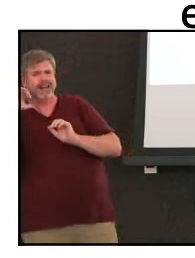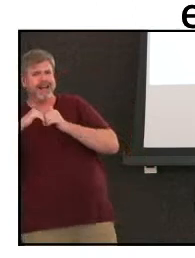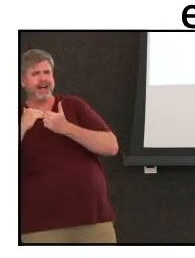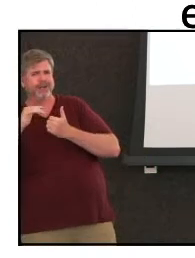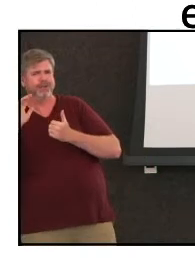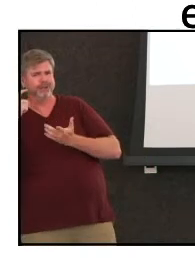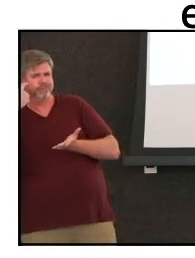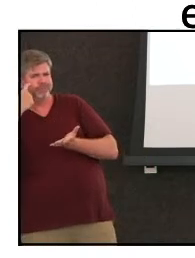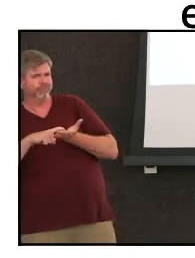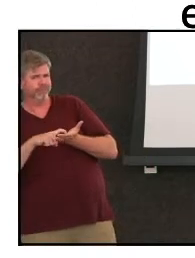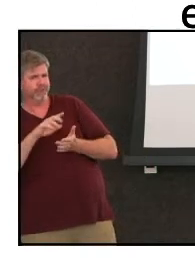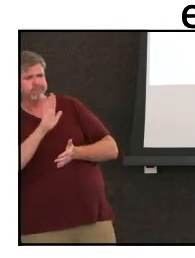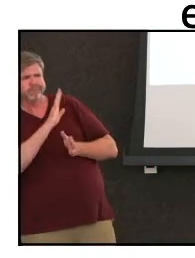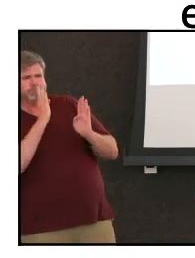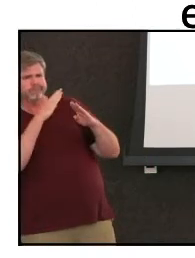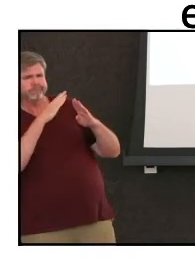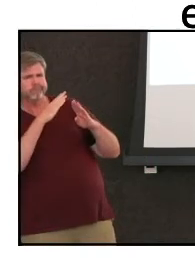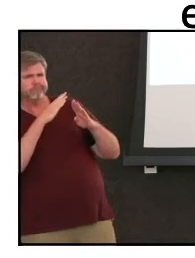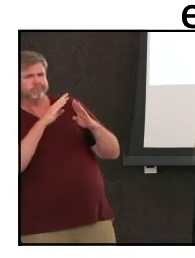overdose, unfortunately, if that were to occur?